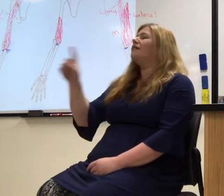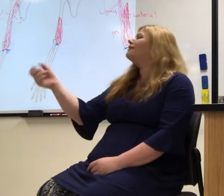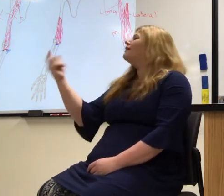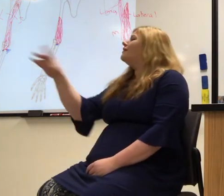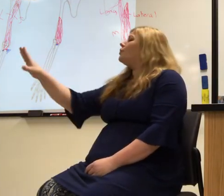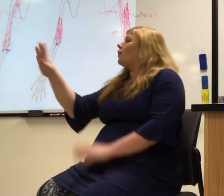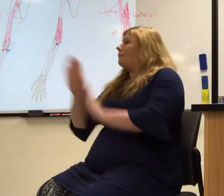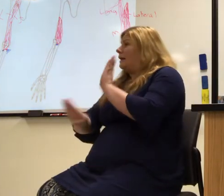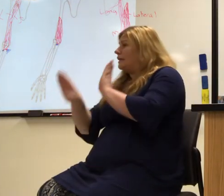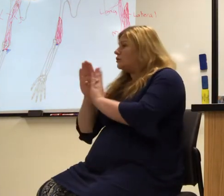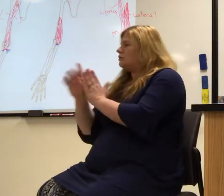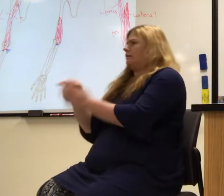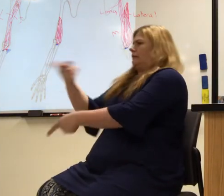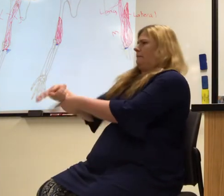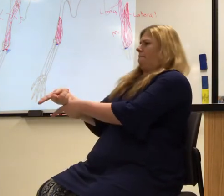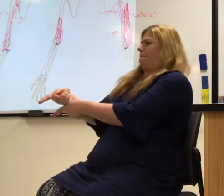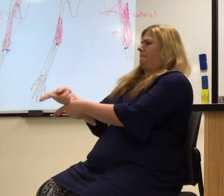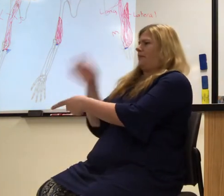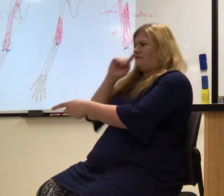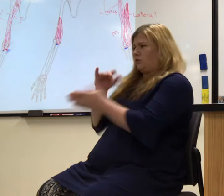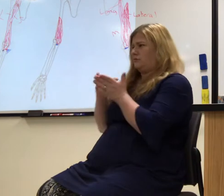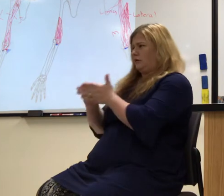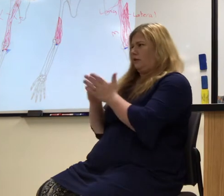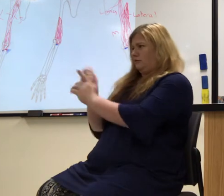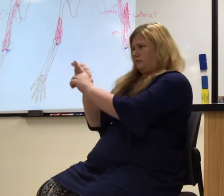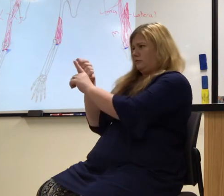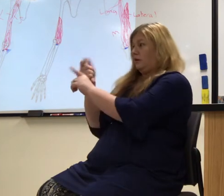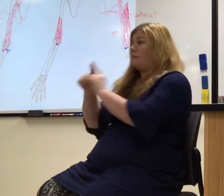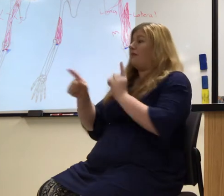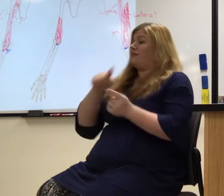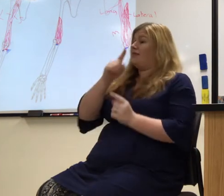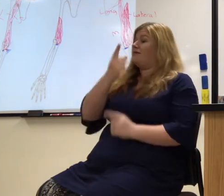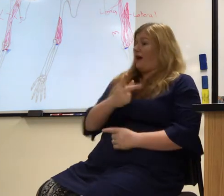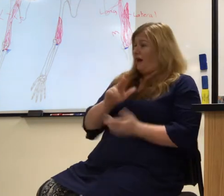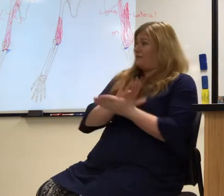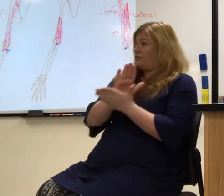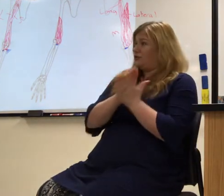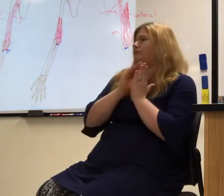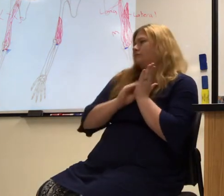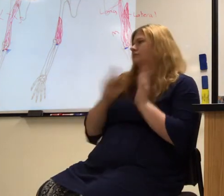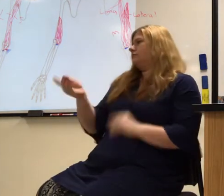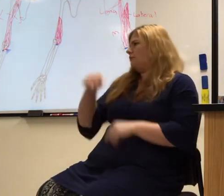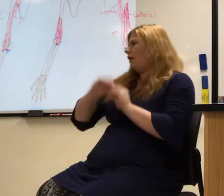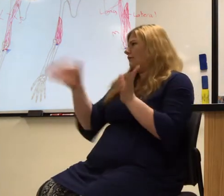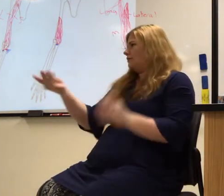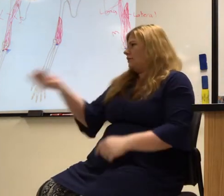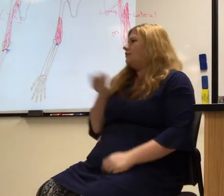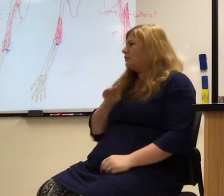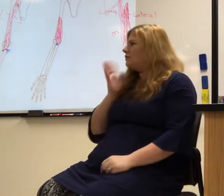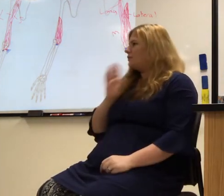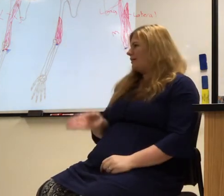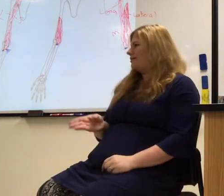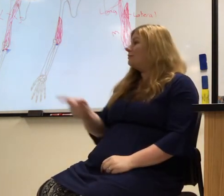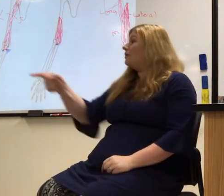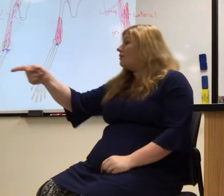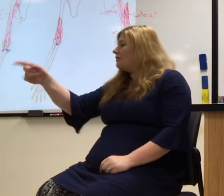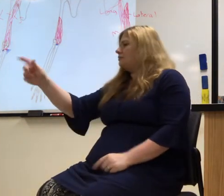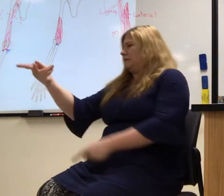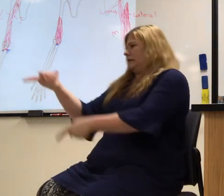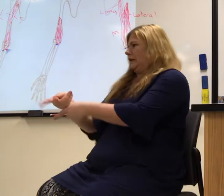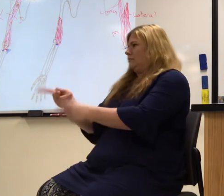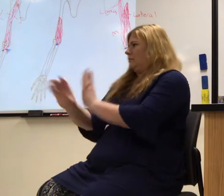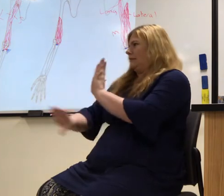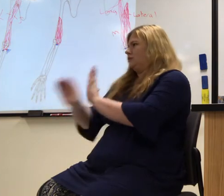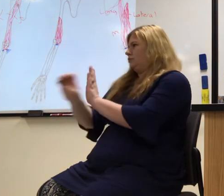you're not turning these in. It's just for study. You are training your half sheets, as you well know. So these three muscles that we just covered answer